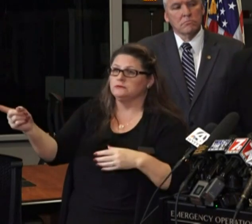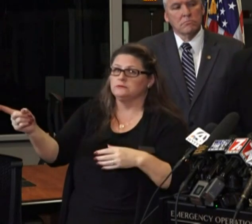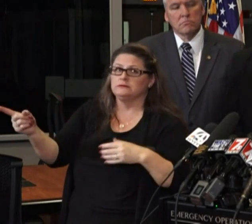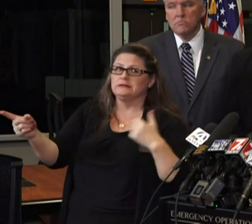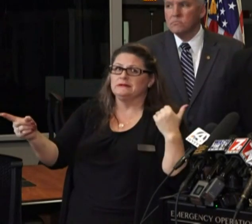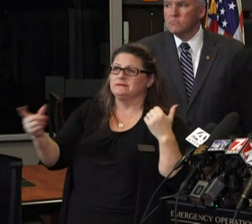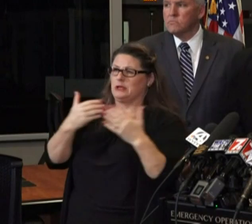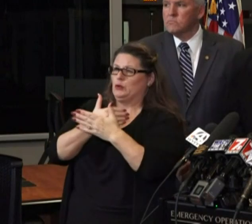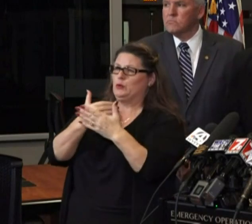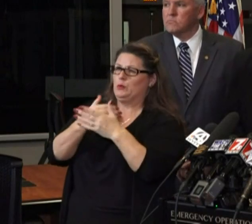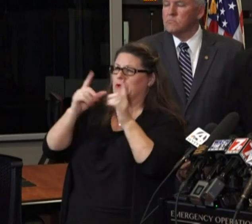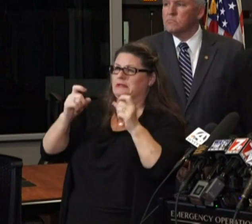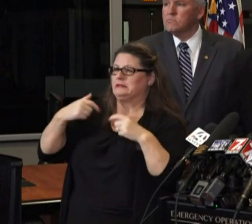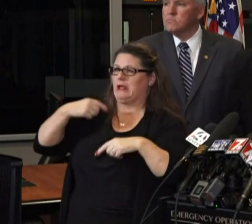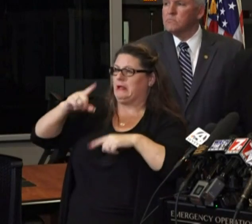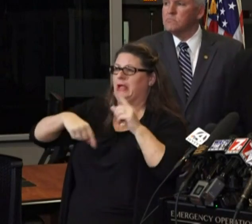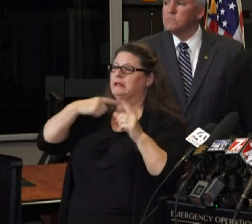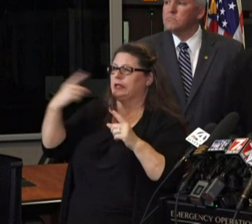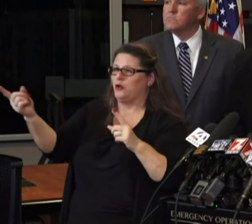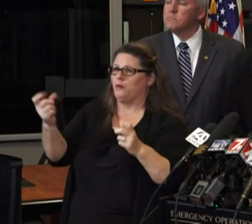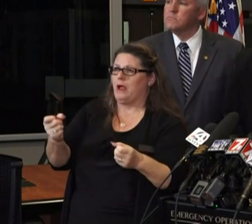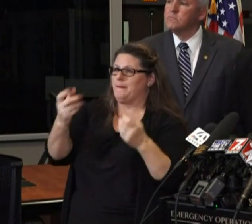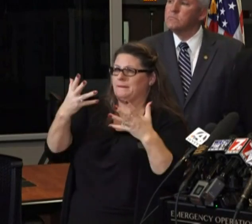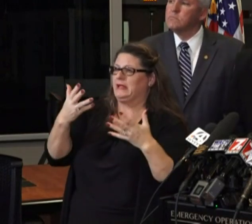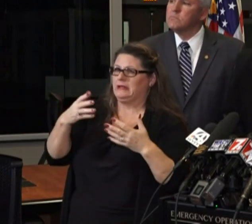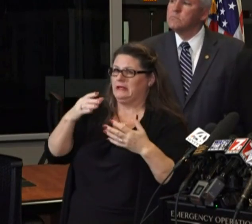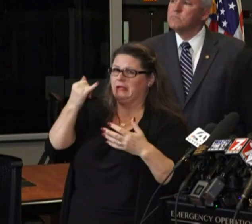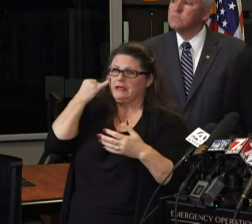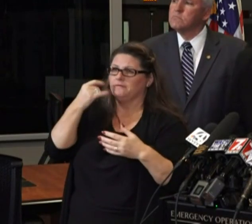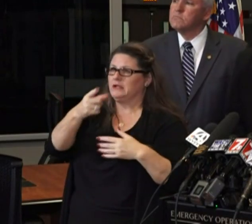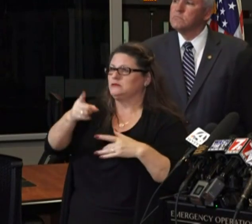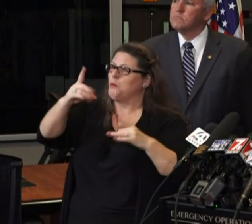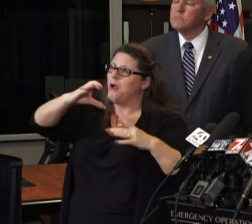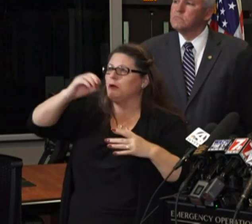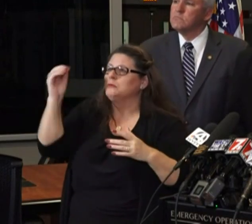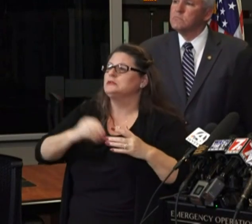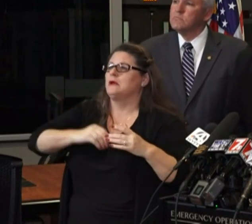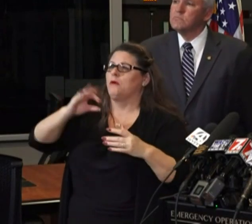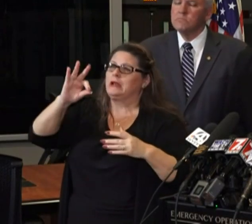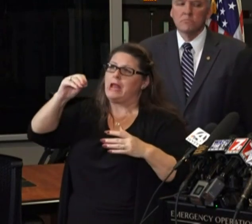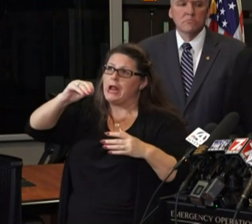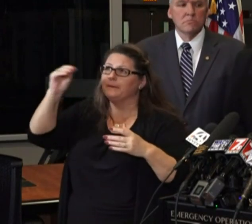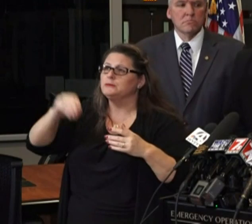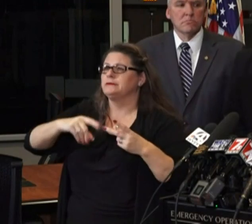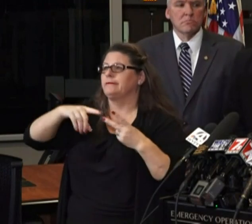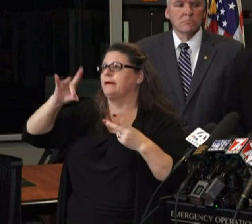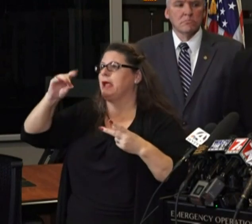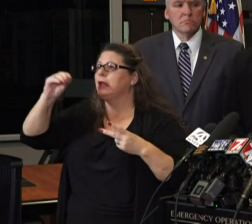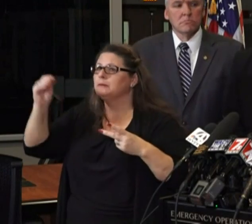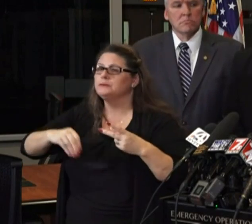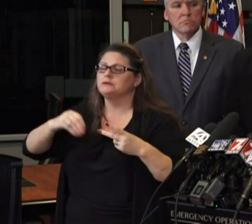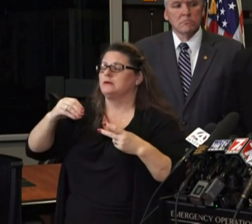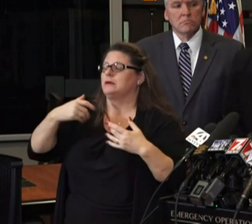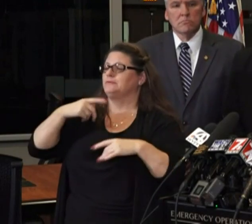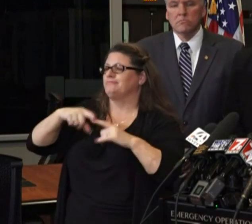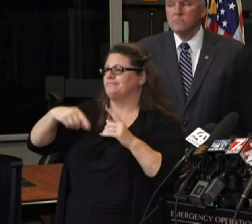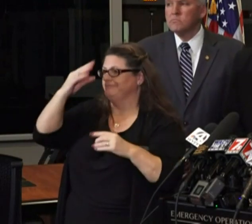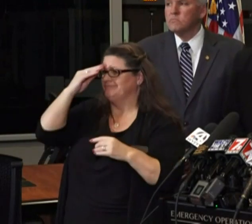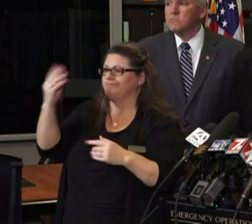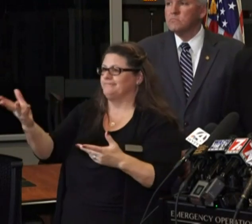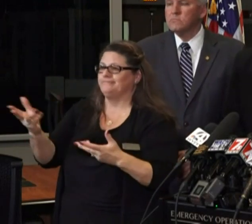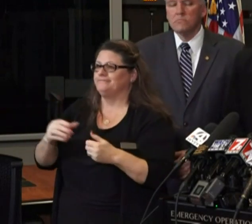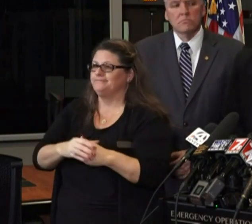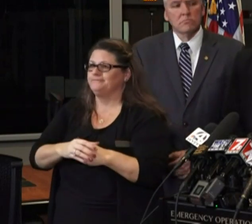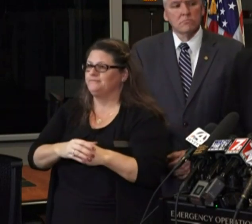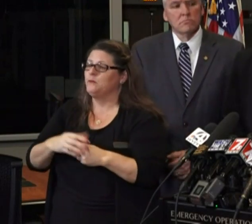Because it's a new test, I can't give you the number of the sensitivity and the specificity of this particular test for detecting this particular virus.